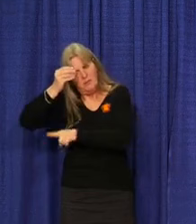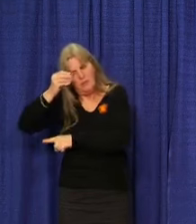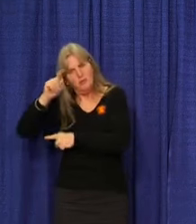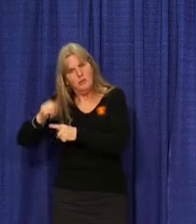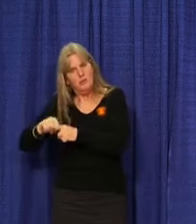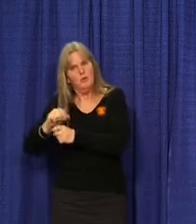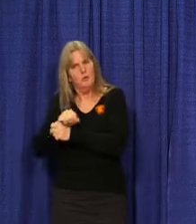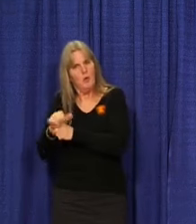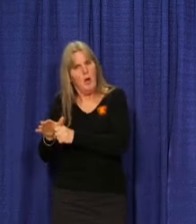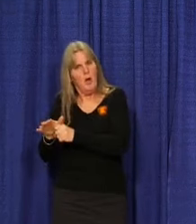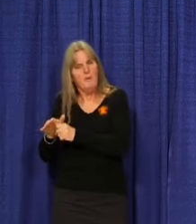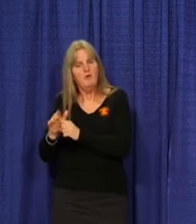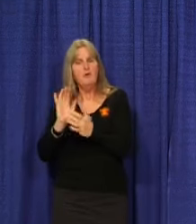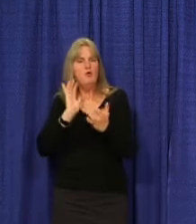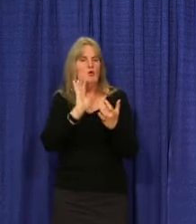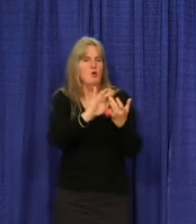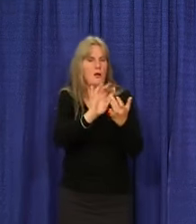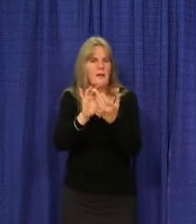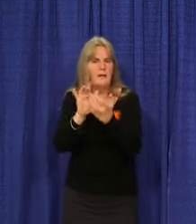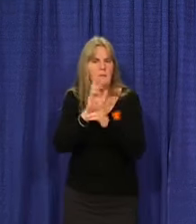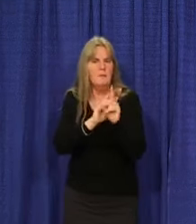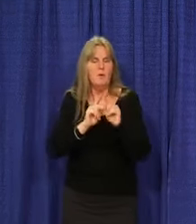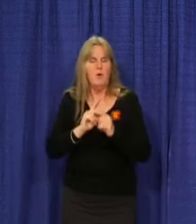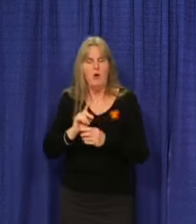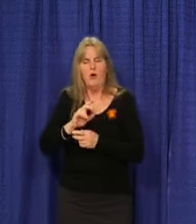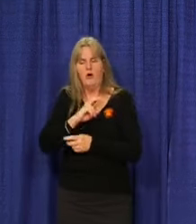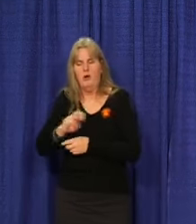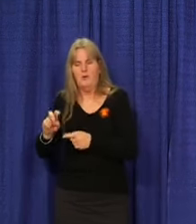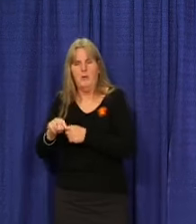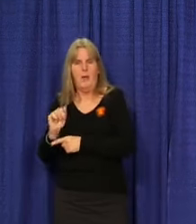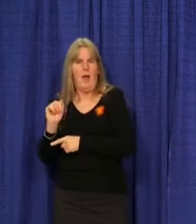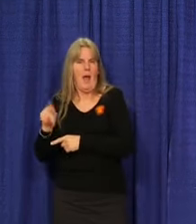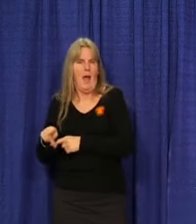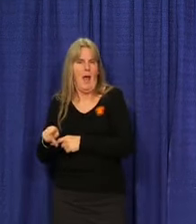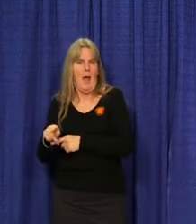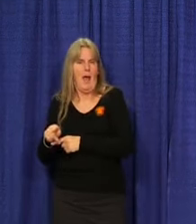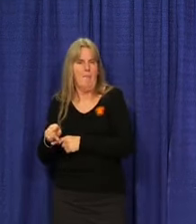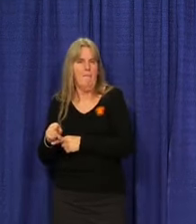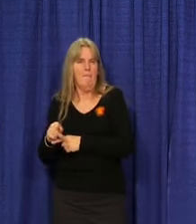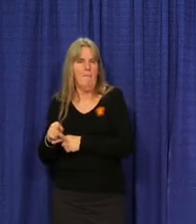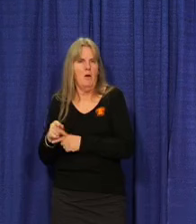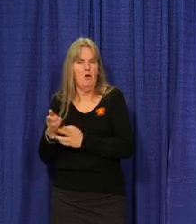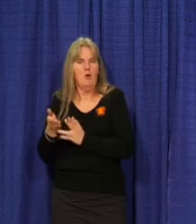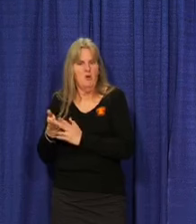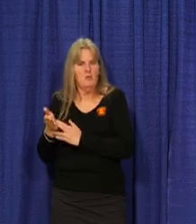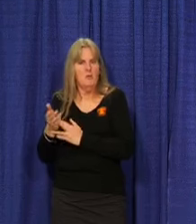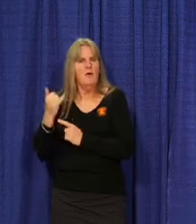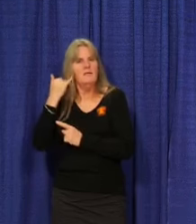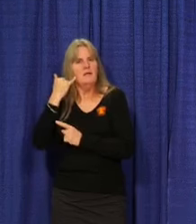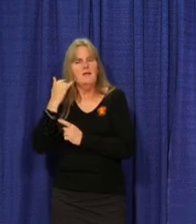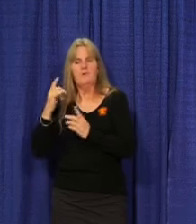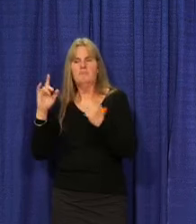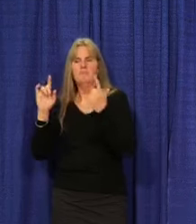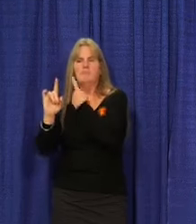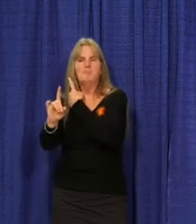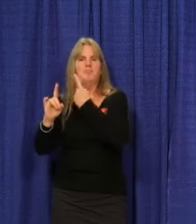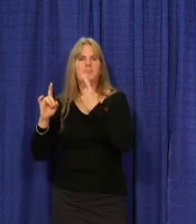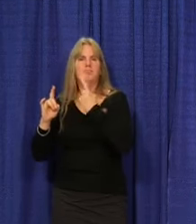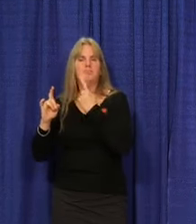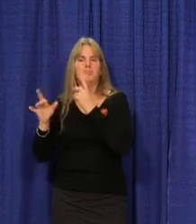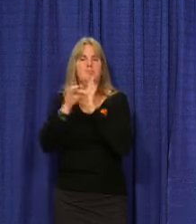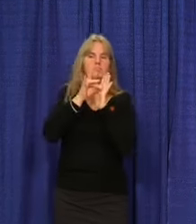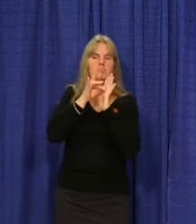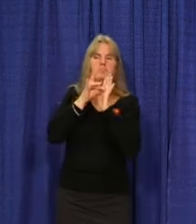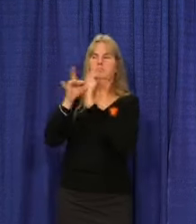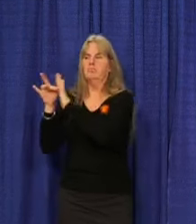to contacts, then it's a kind of of course, contacts identified through cell phone interaction.